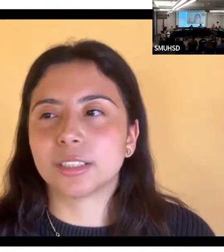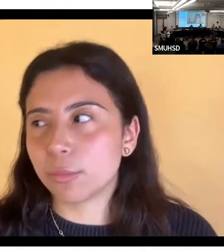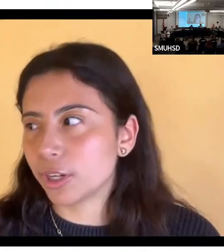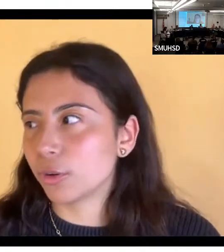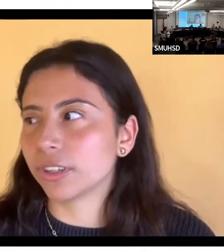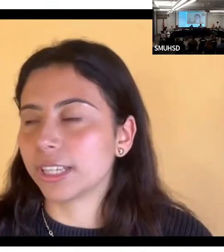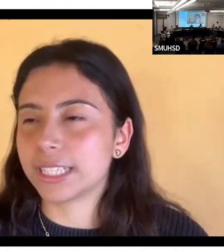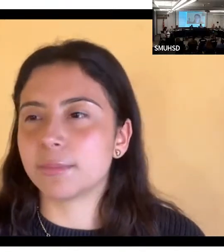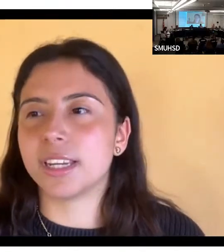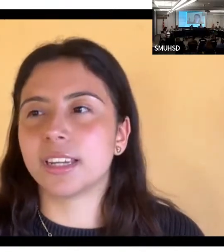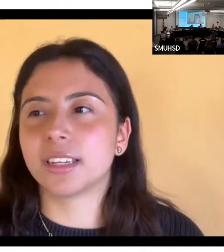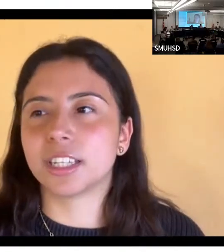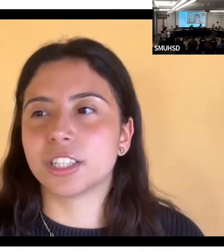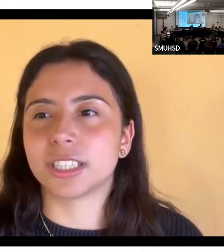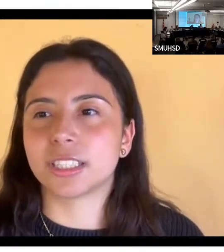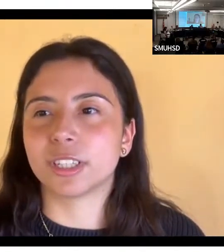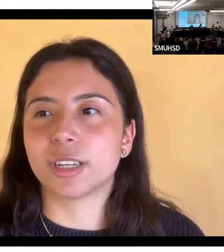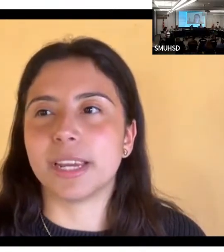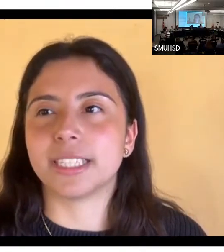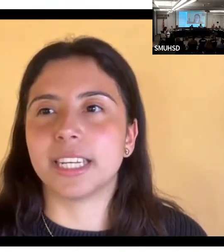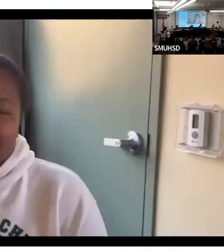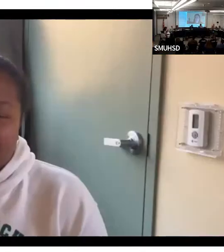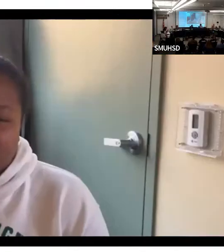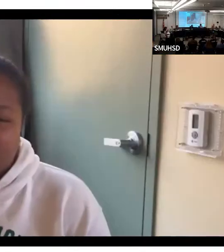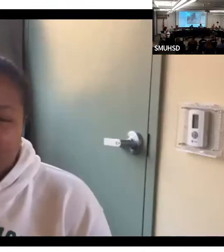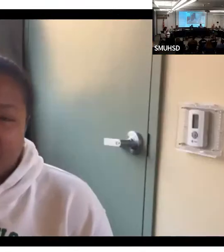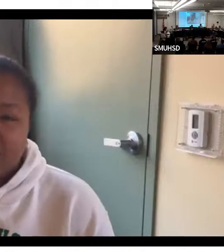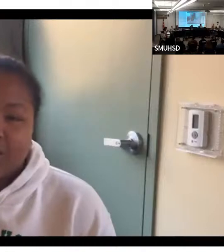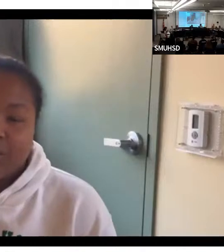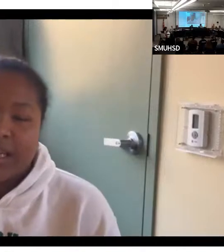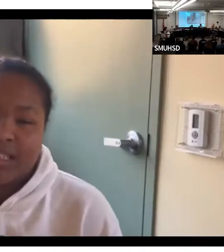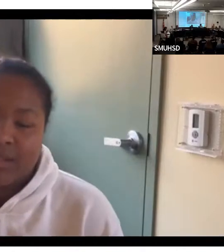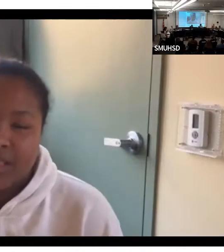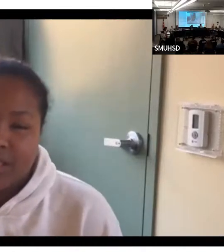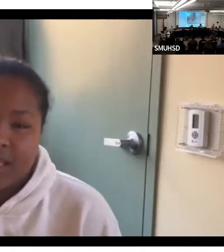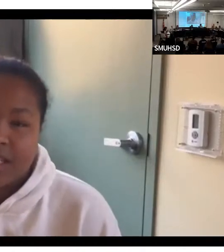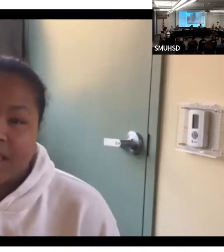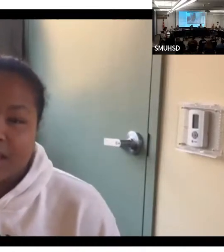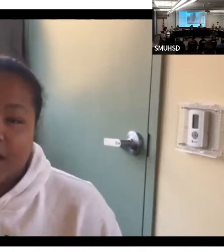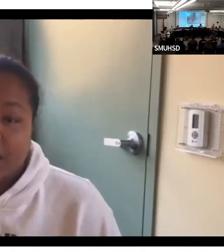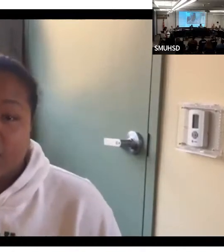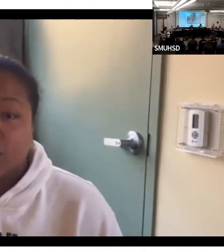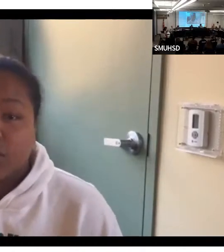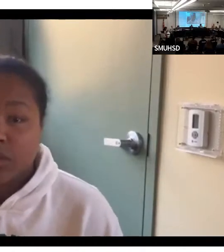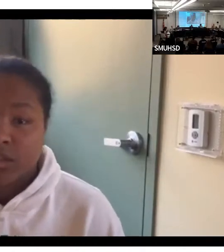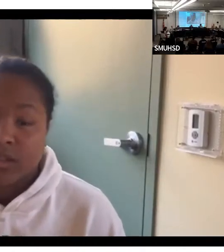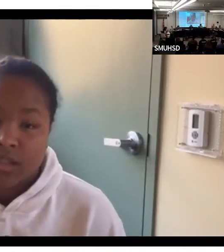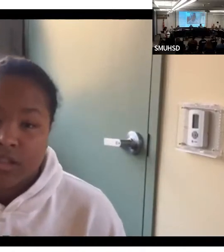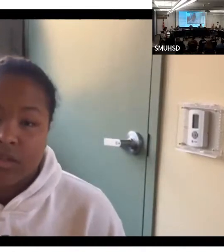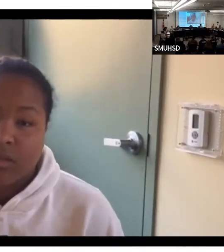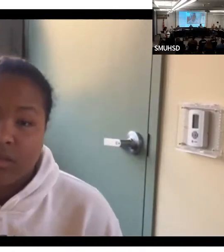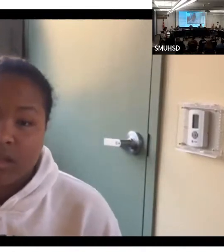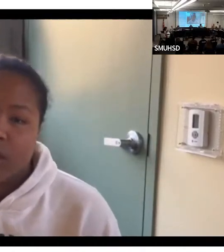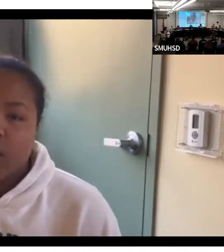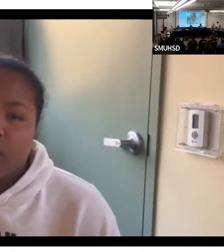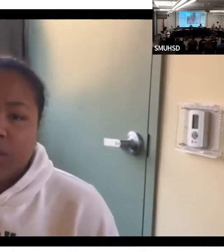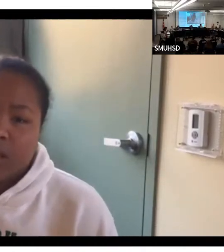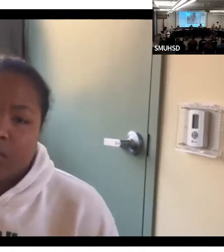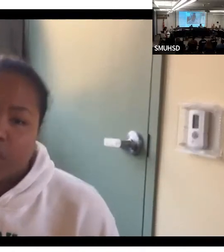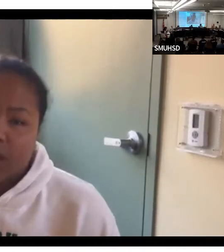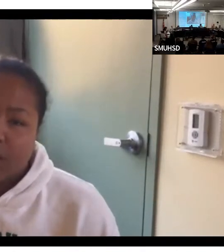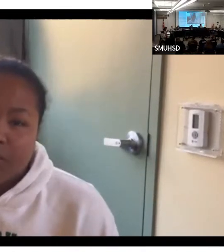like someone who relates to me is just really amazing. Last year, we had a history teacher that connected like social justice issues